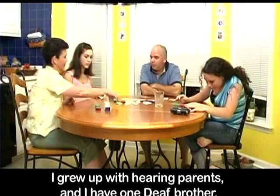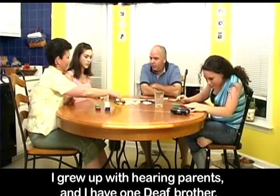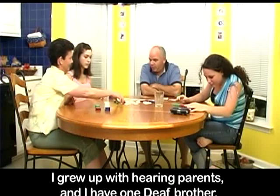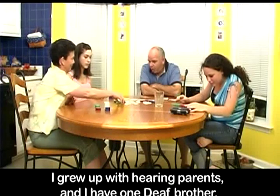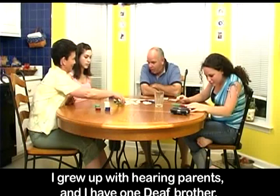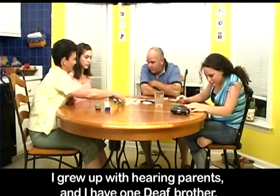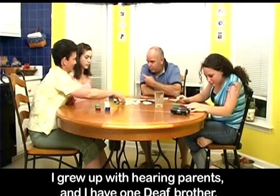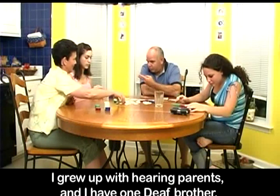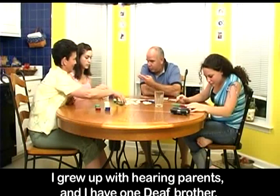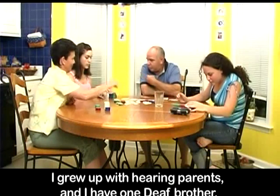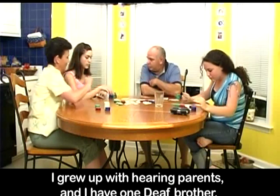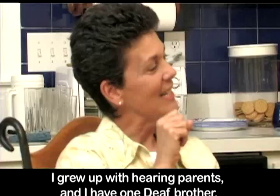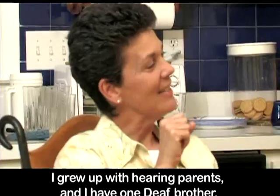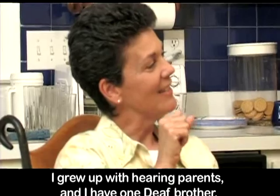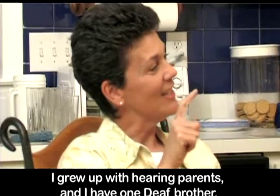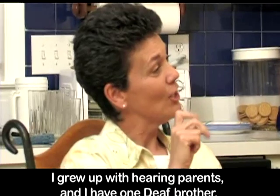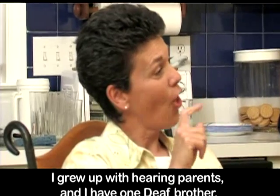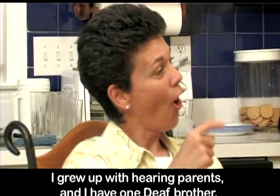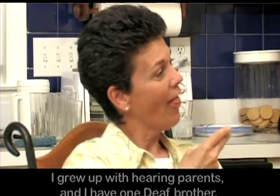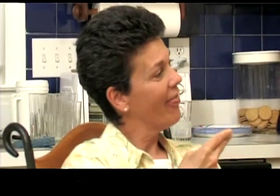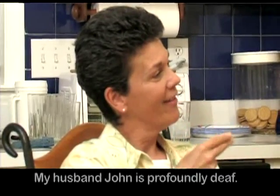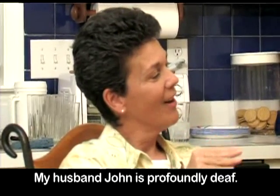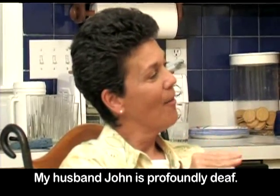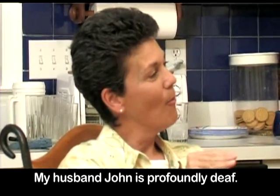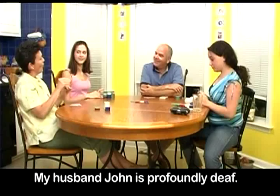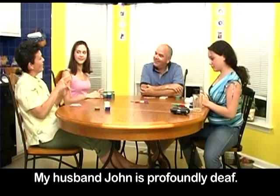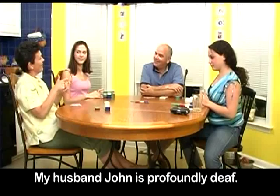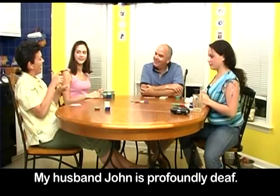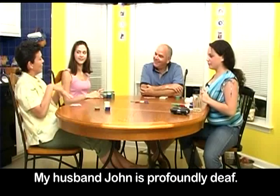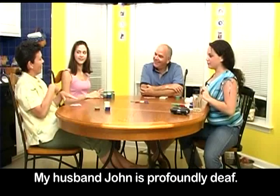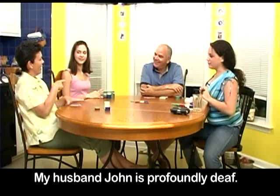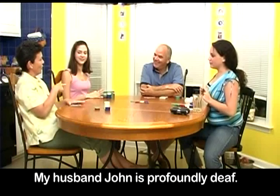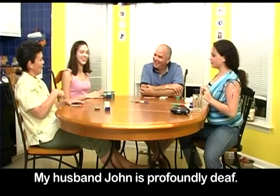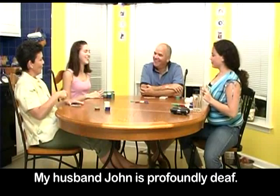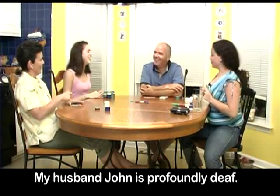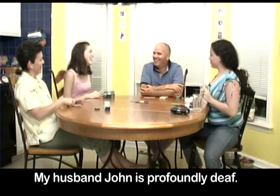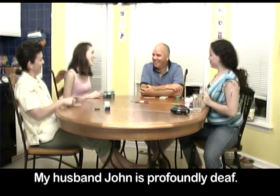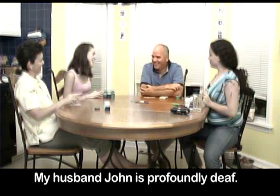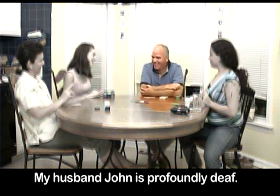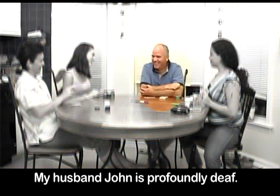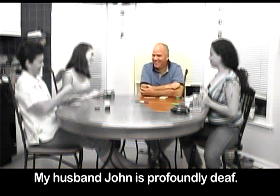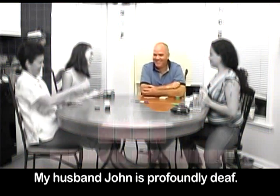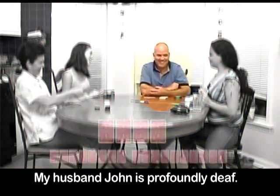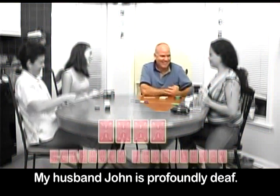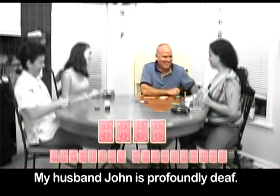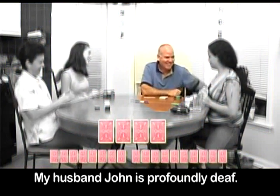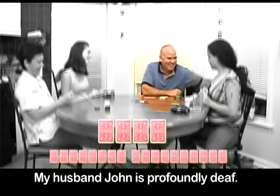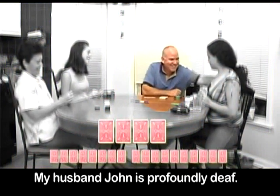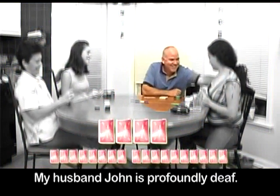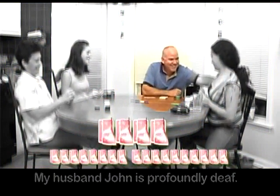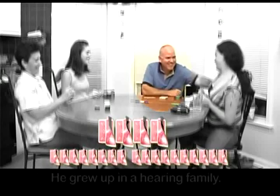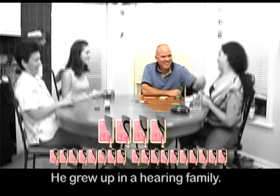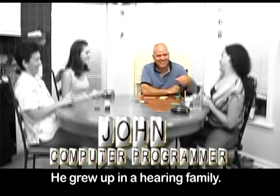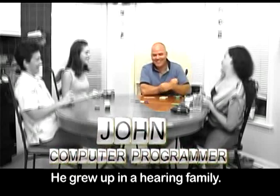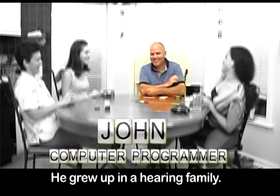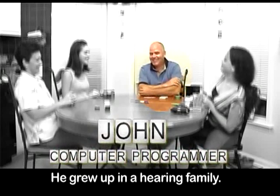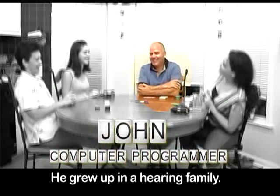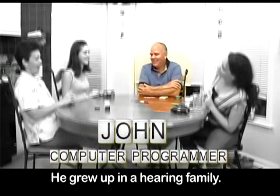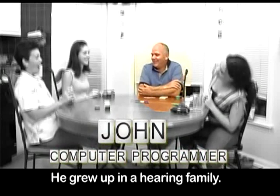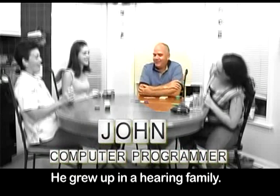parents and I have one deaf brother. My husband John is profoundly deaf. He grew up in a hearing